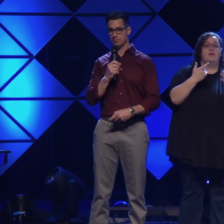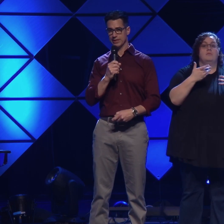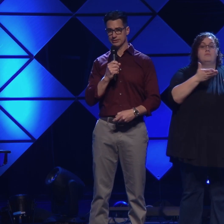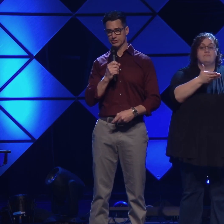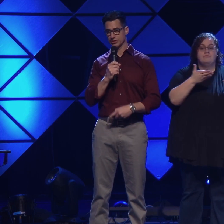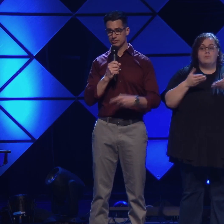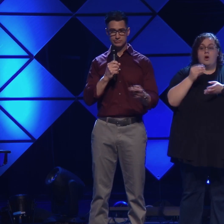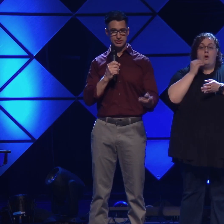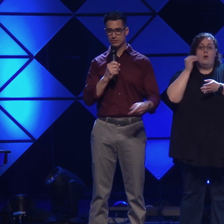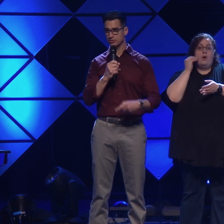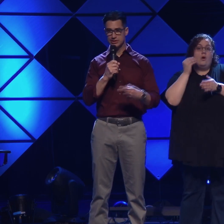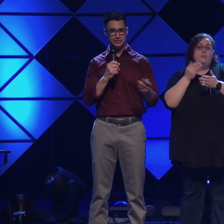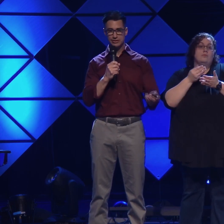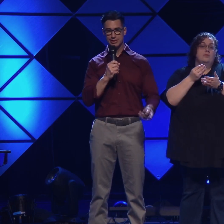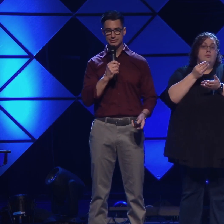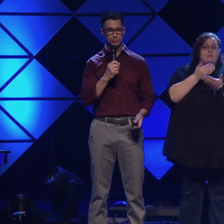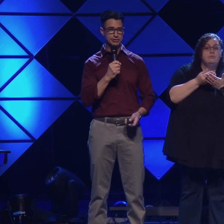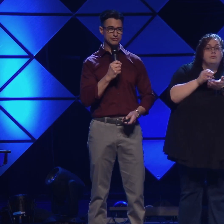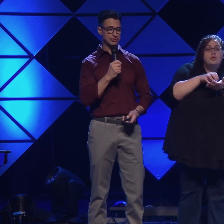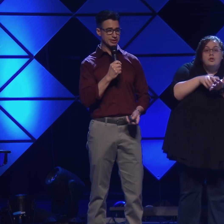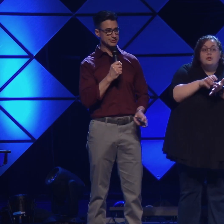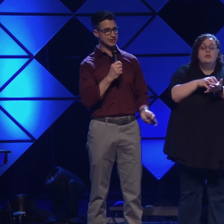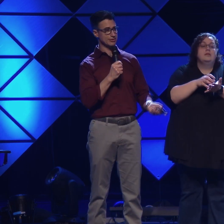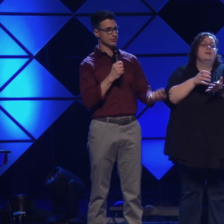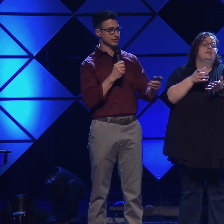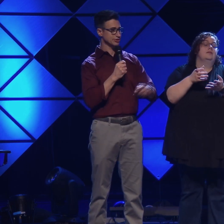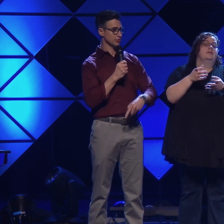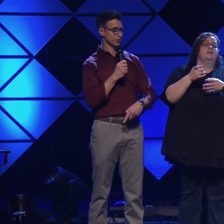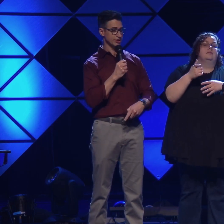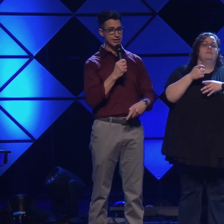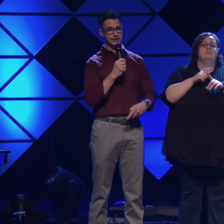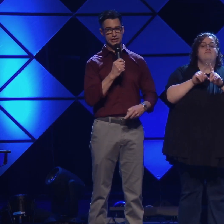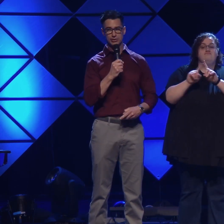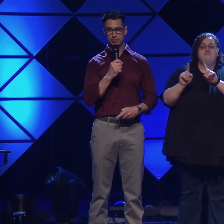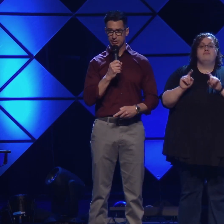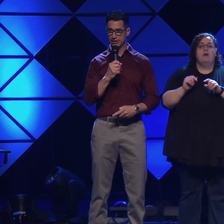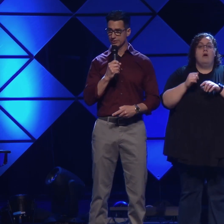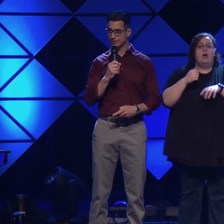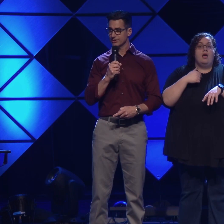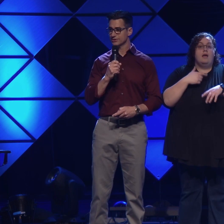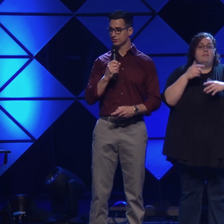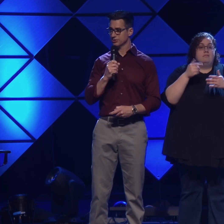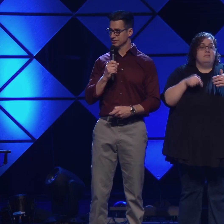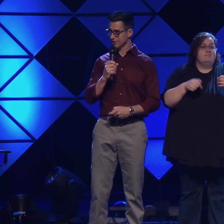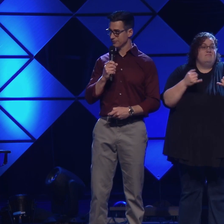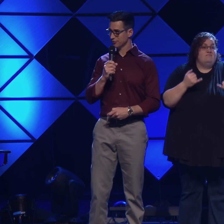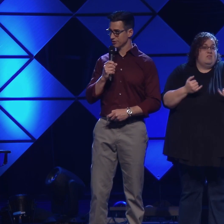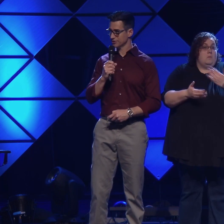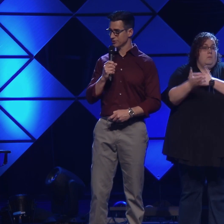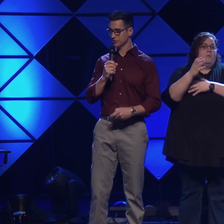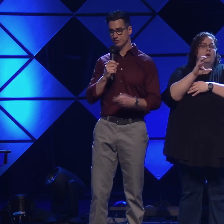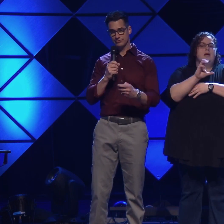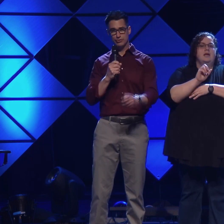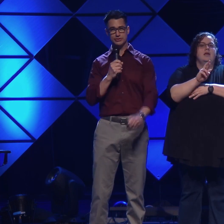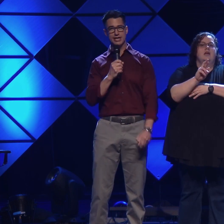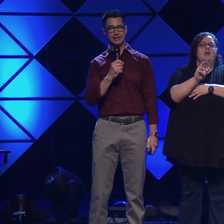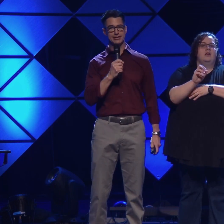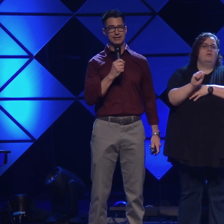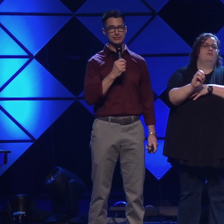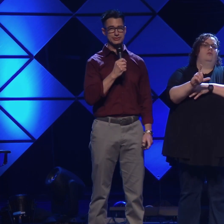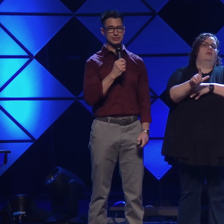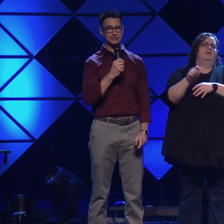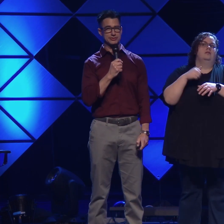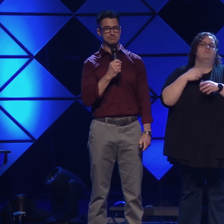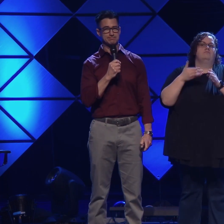some home-baked scones and cookies and all kinds of wonderful things. And this morning, Carol Pretty is doing the same for us. So we can look forward to